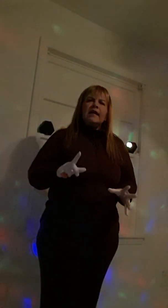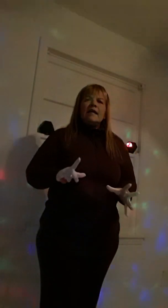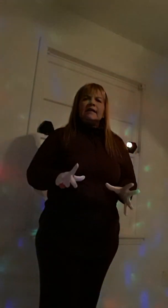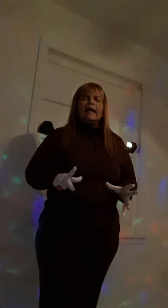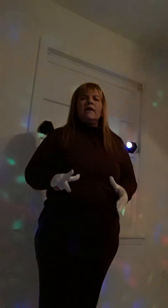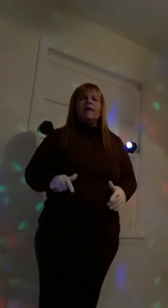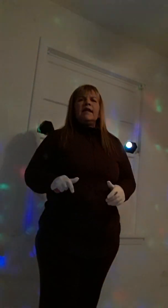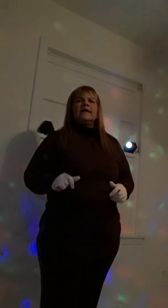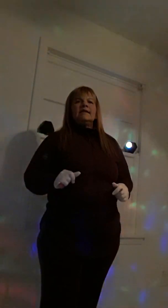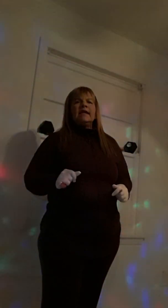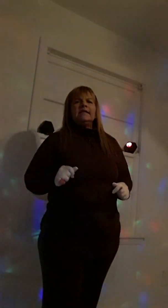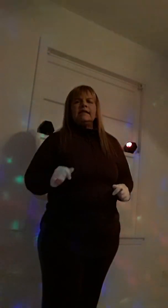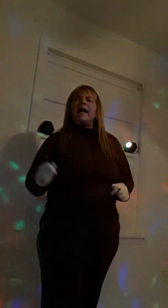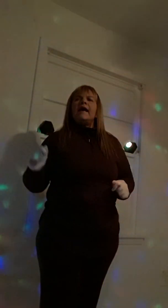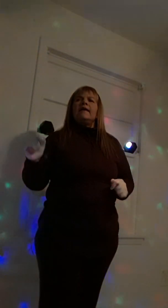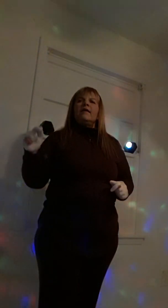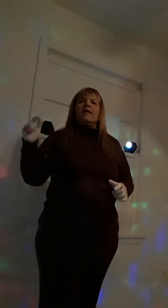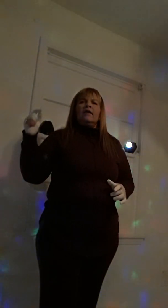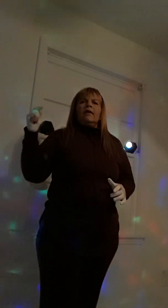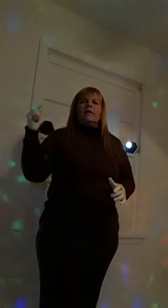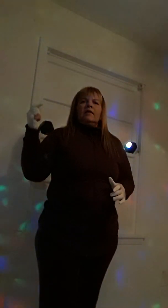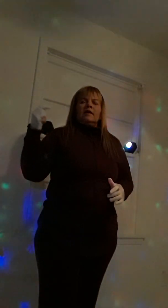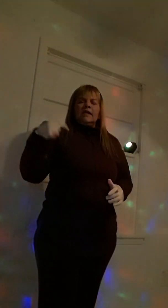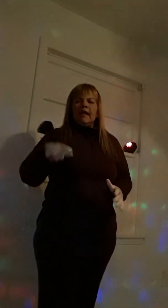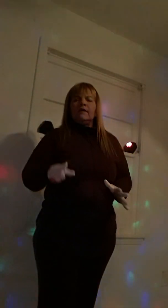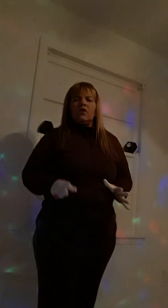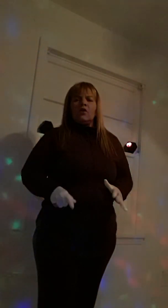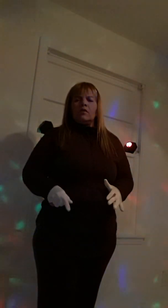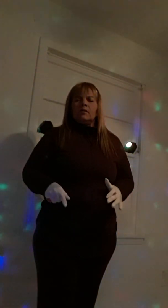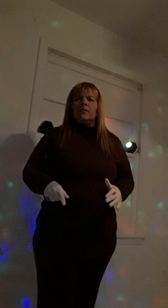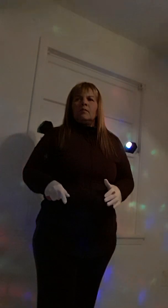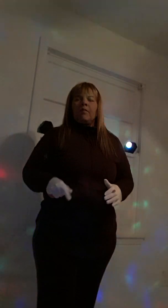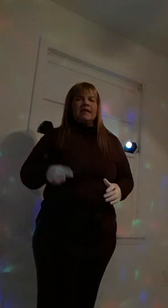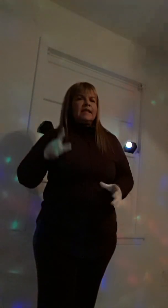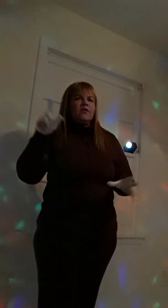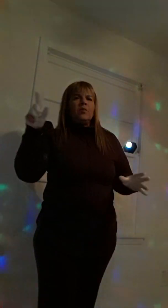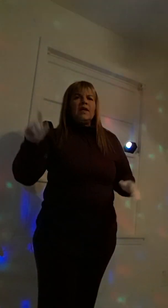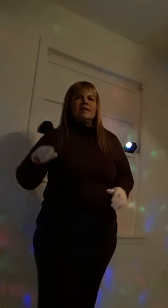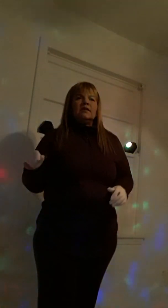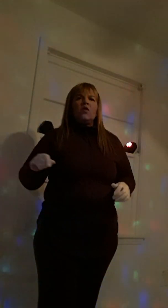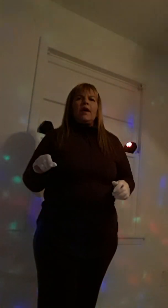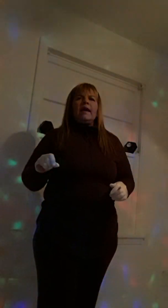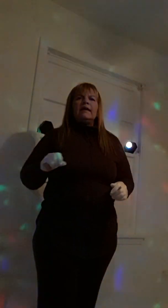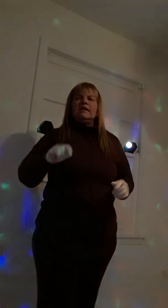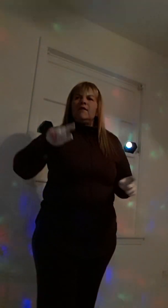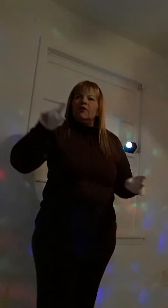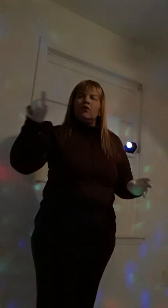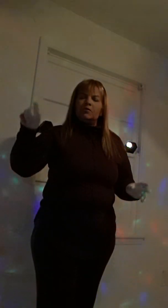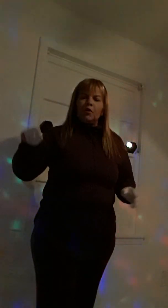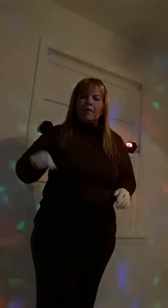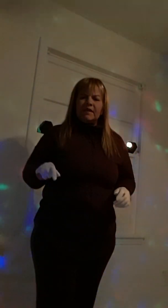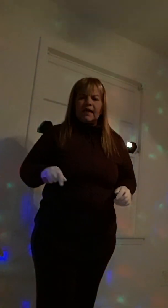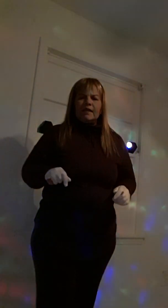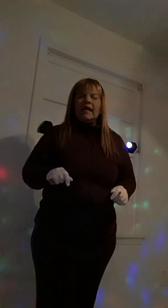gentes, ¿verdad?, están yendo, pasando por las escuelas y viendo los programas que